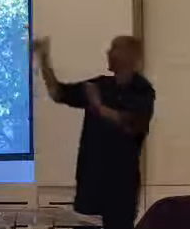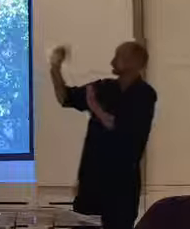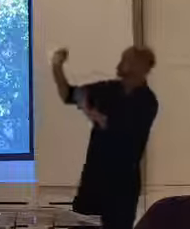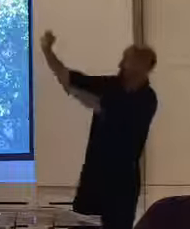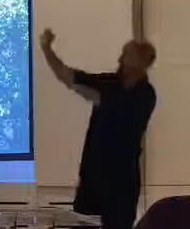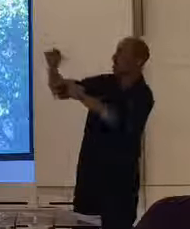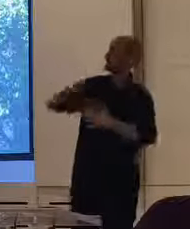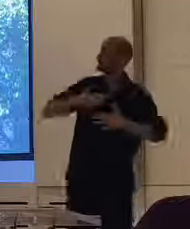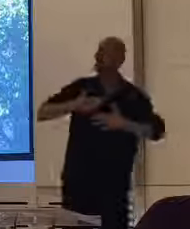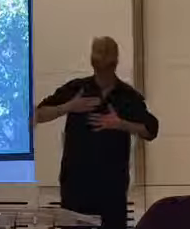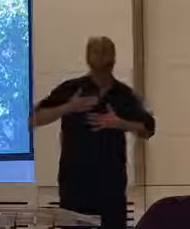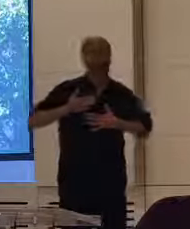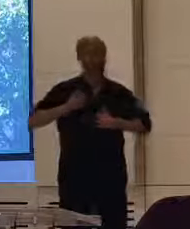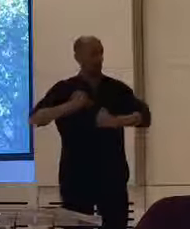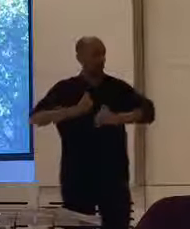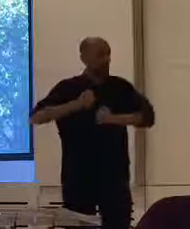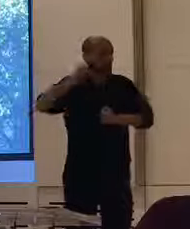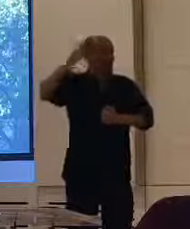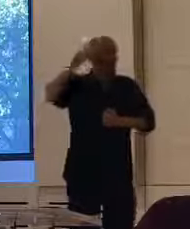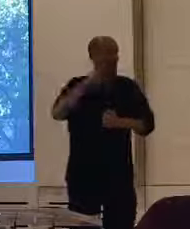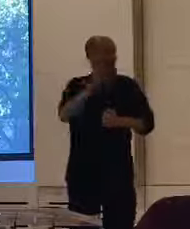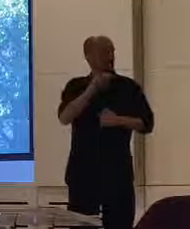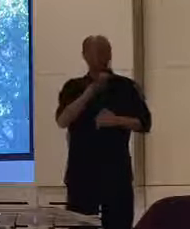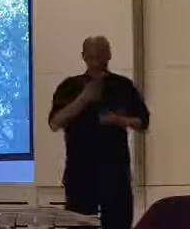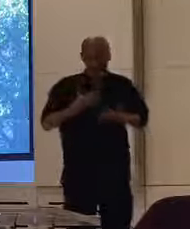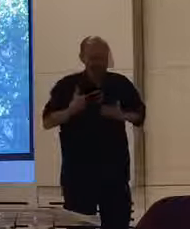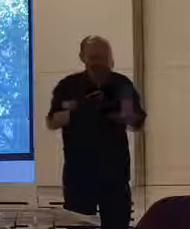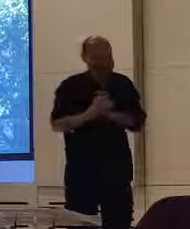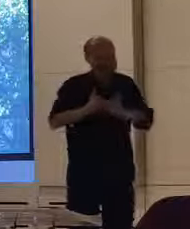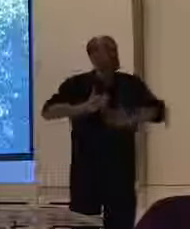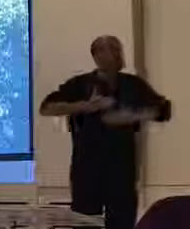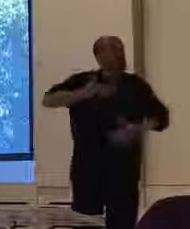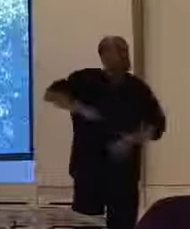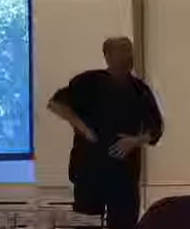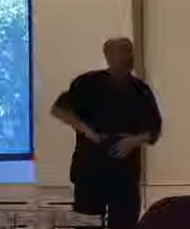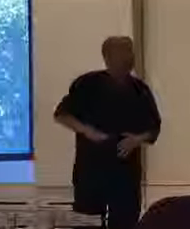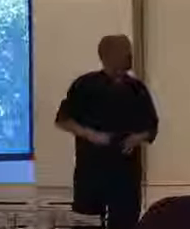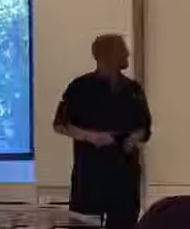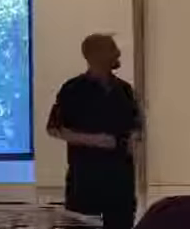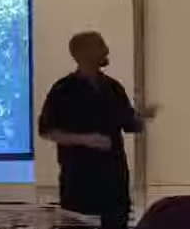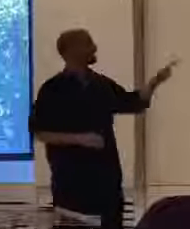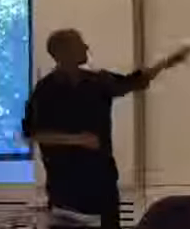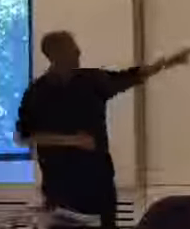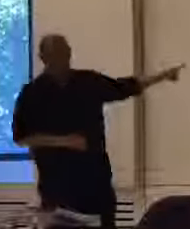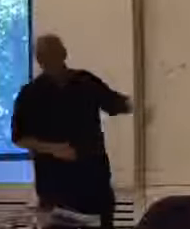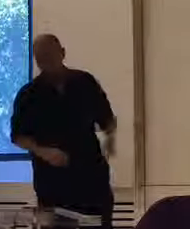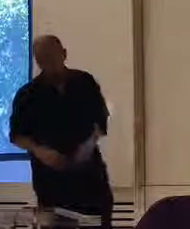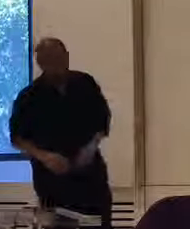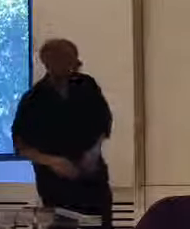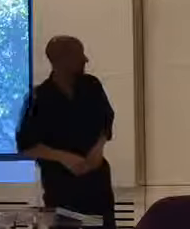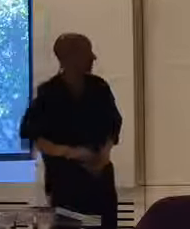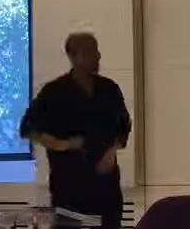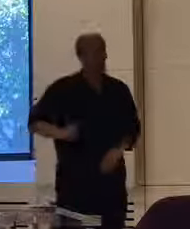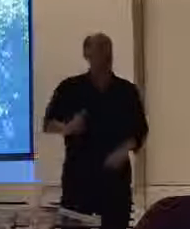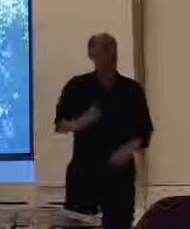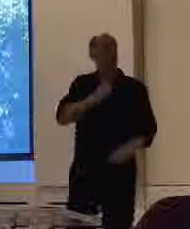It's being talked around them, but is that my mother tongue as a deaf person? I'm not